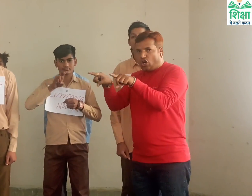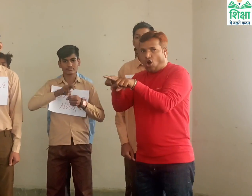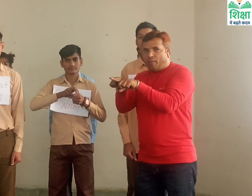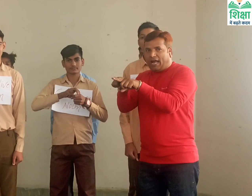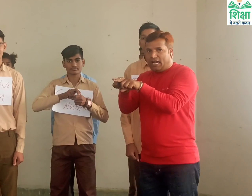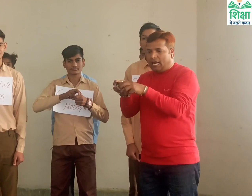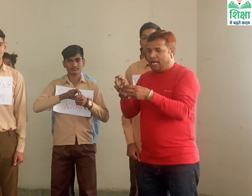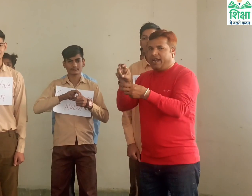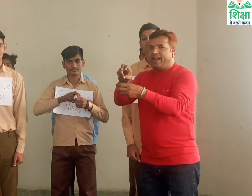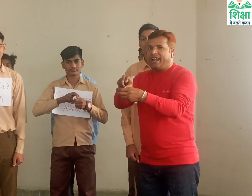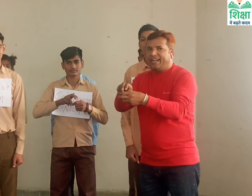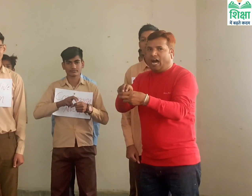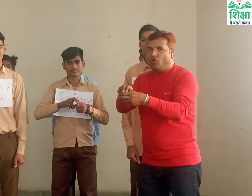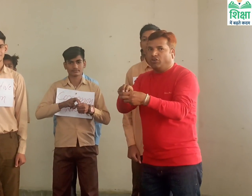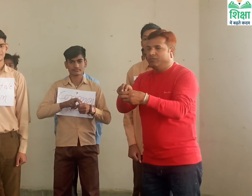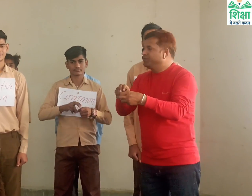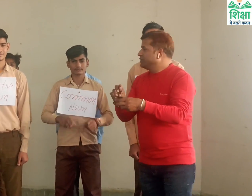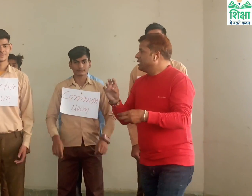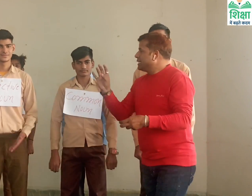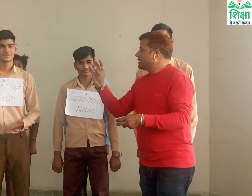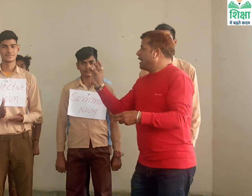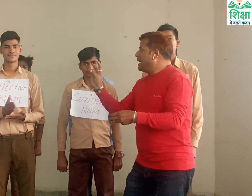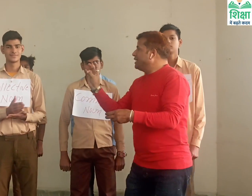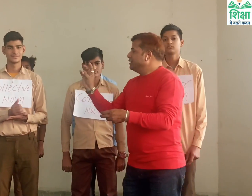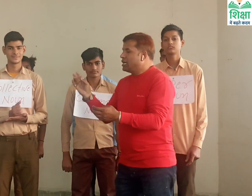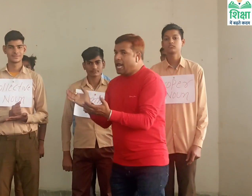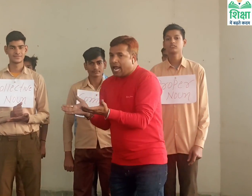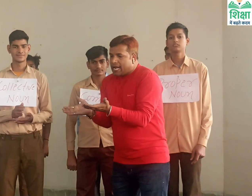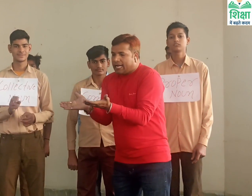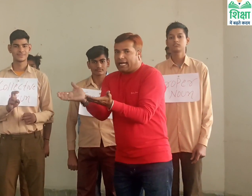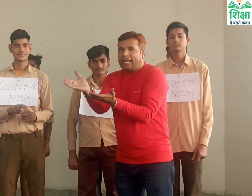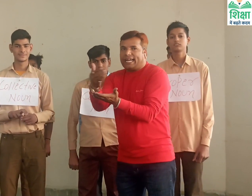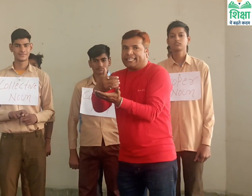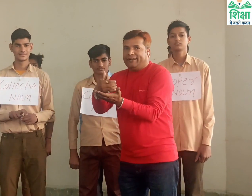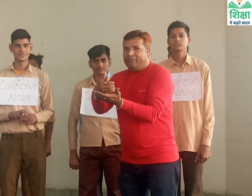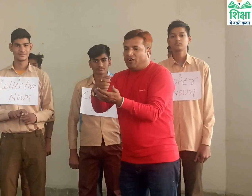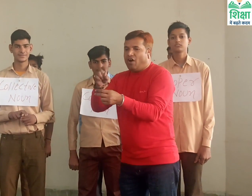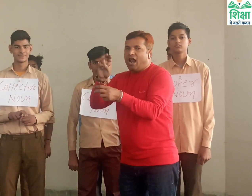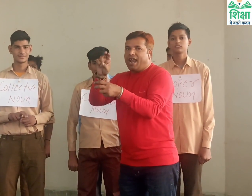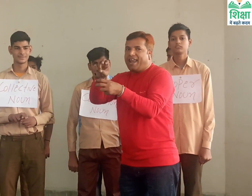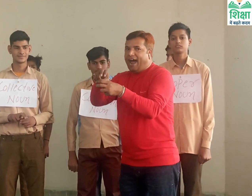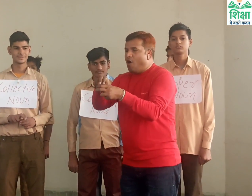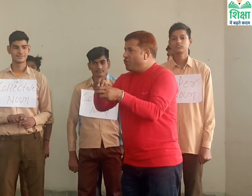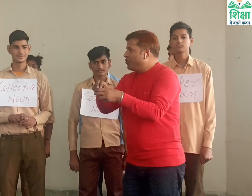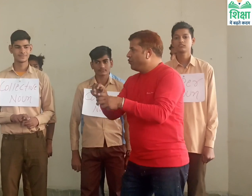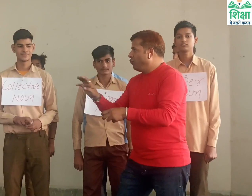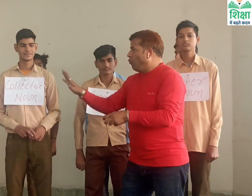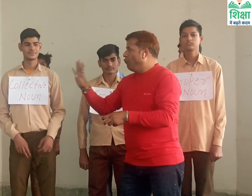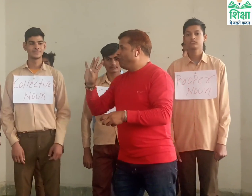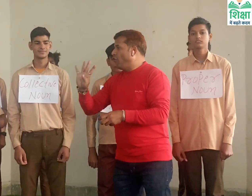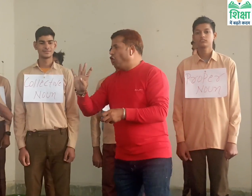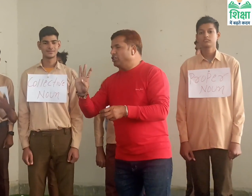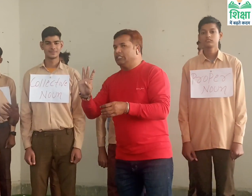common, noun, third, collective, noun, fourth,